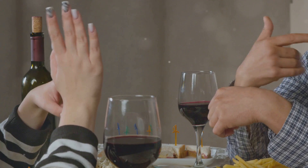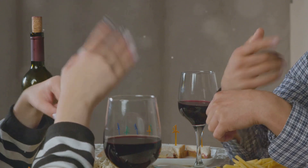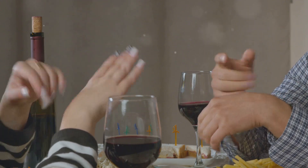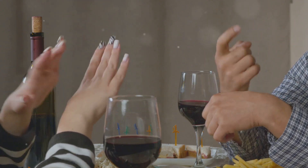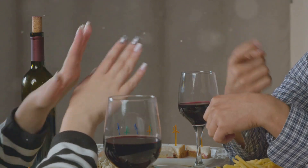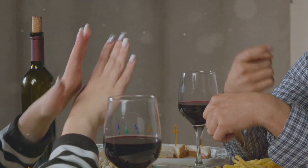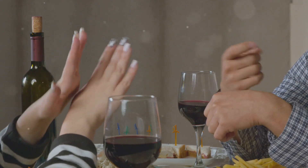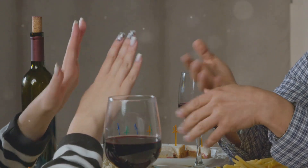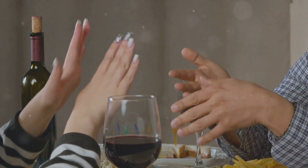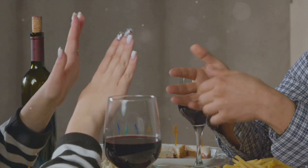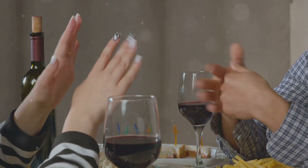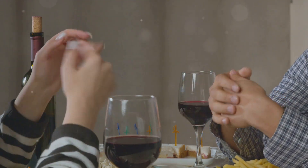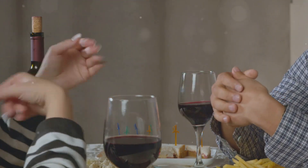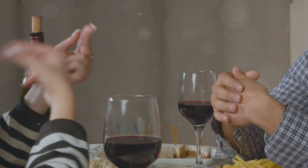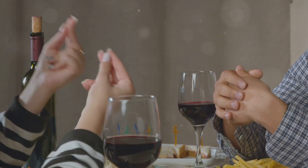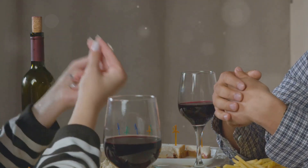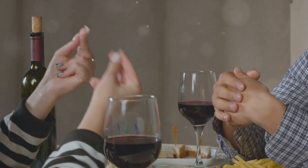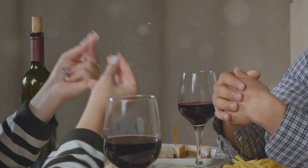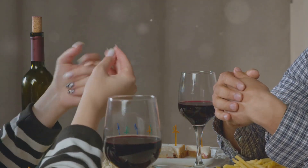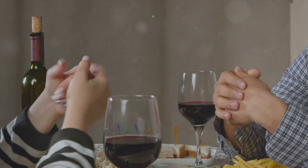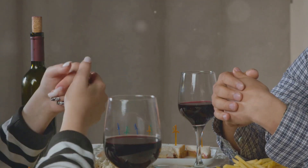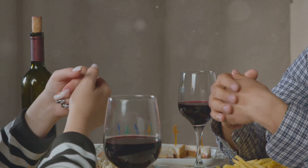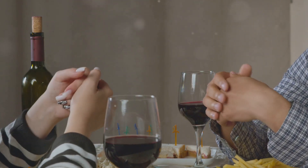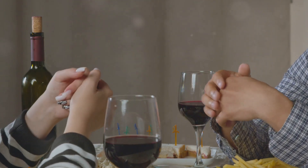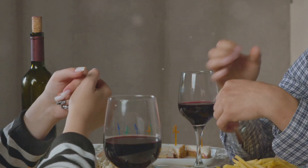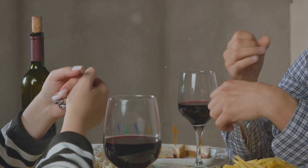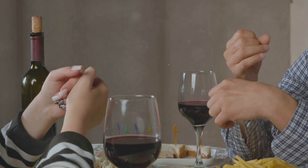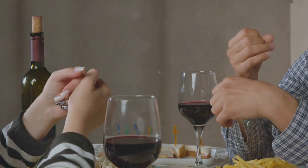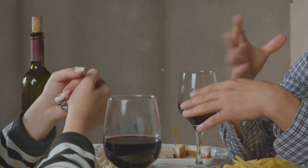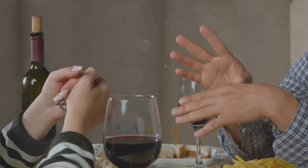message. The way you move can change the meaning of your signs, making your